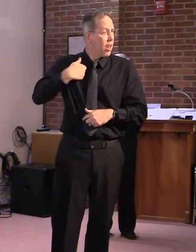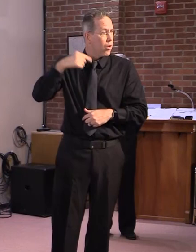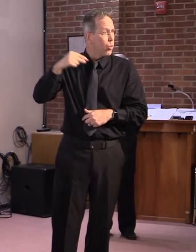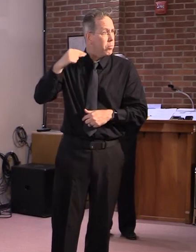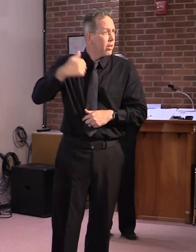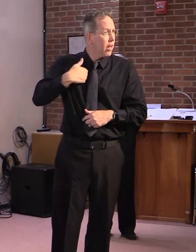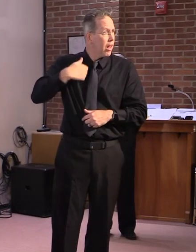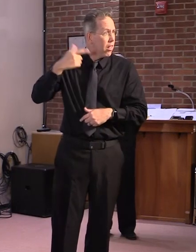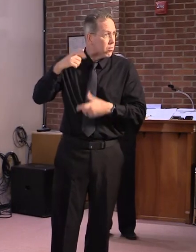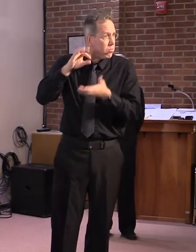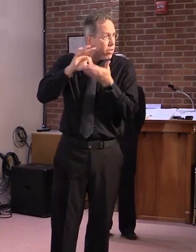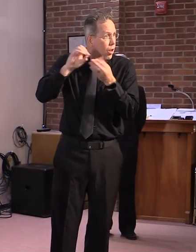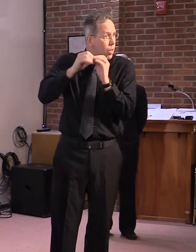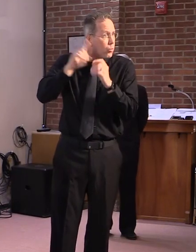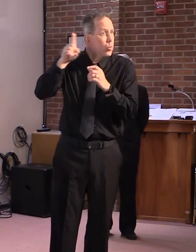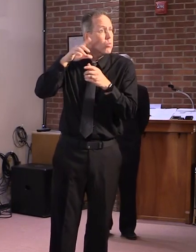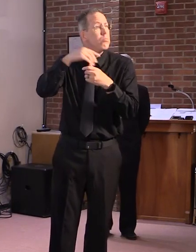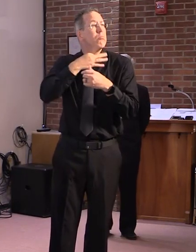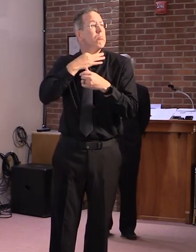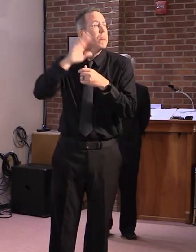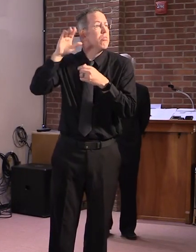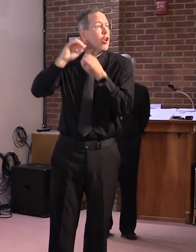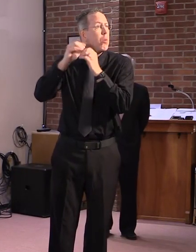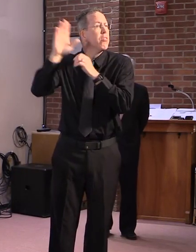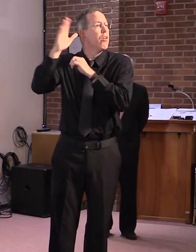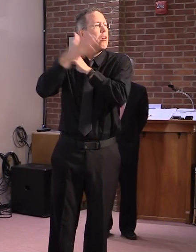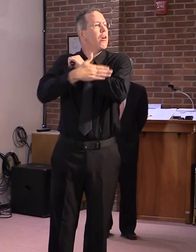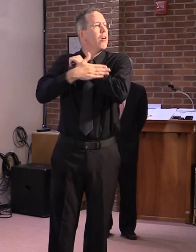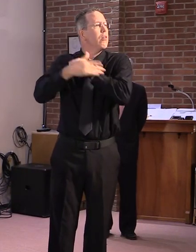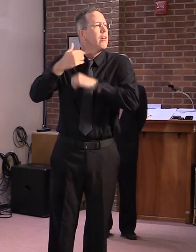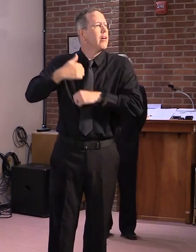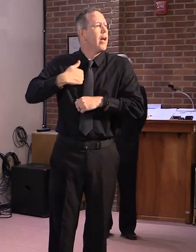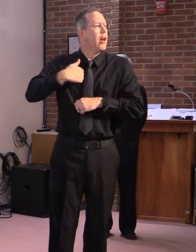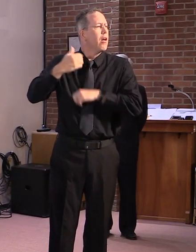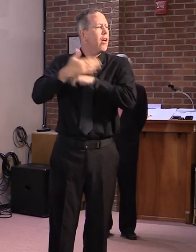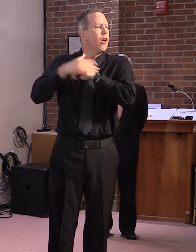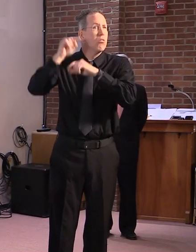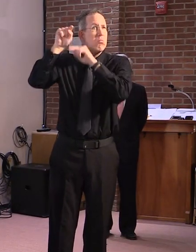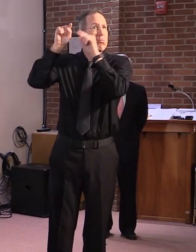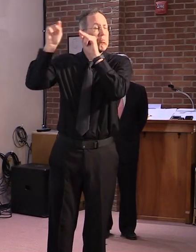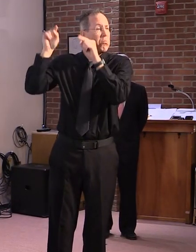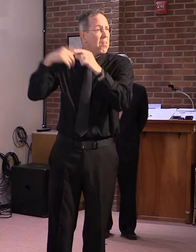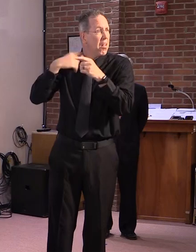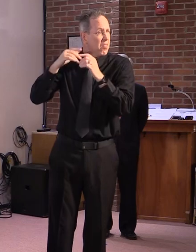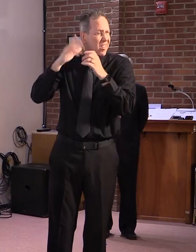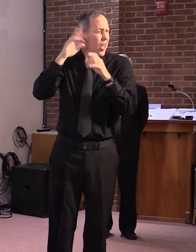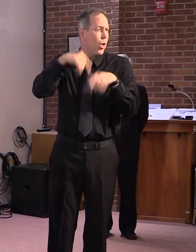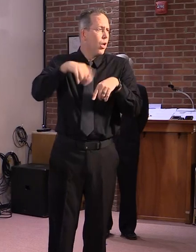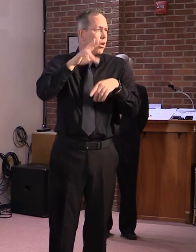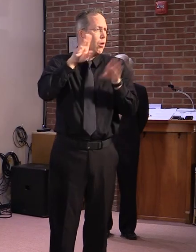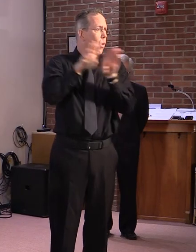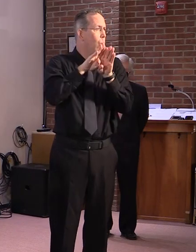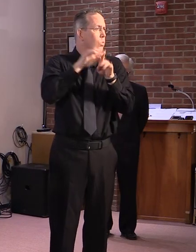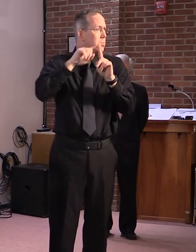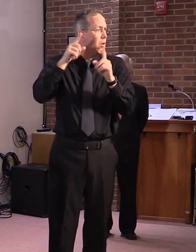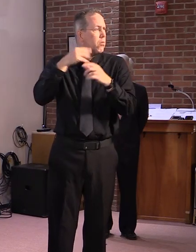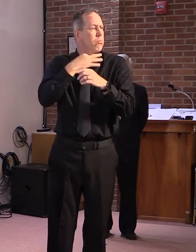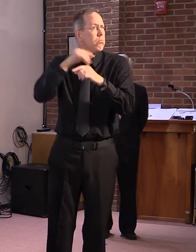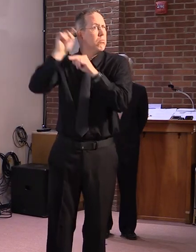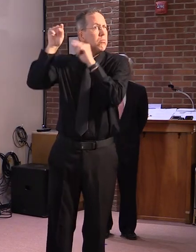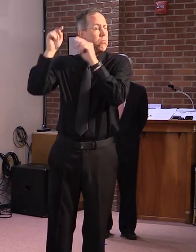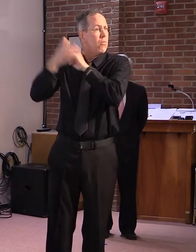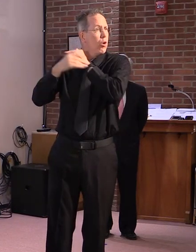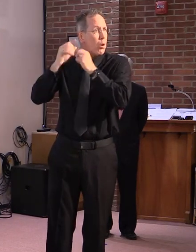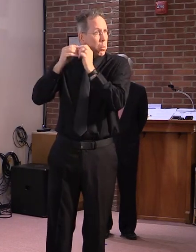correct terminology, to come here once the border reopens? Yeah, so we have been tracking data